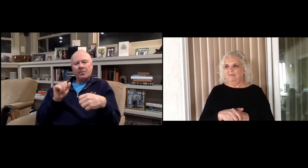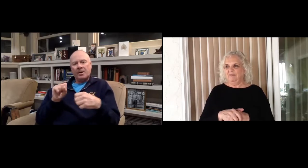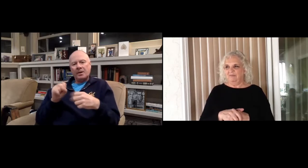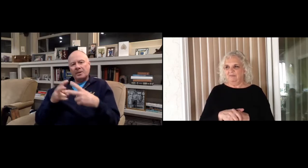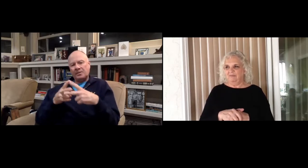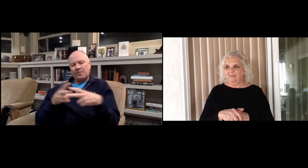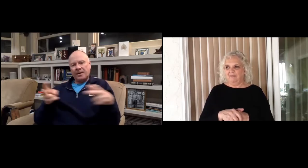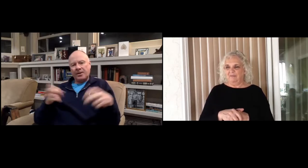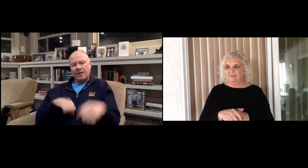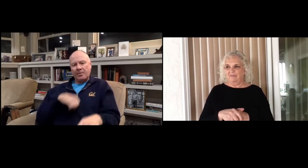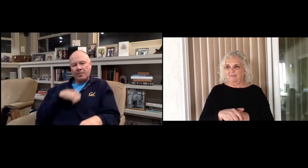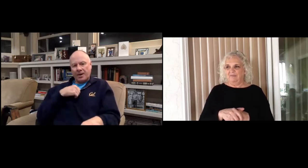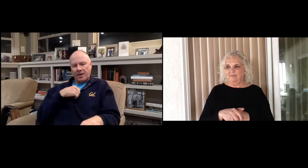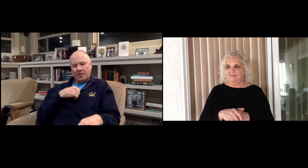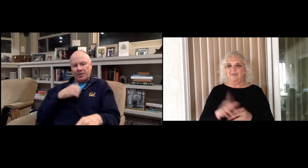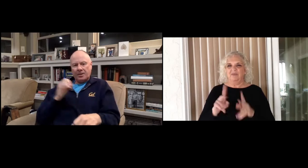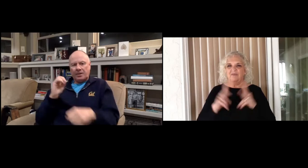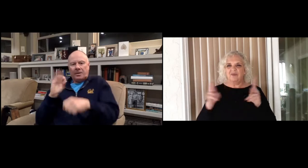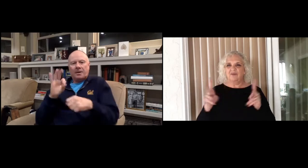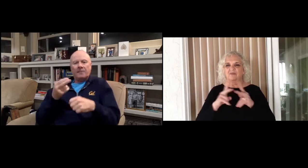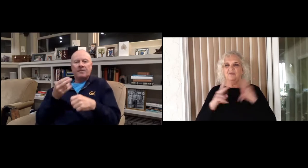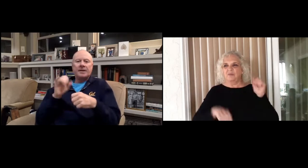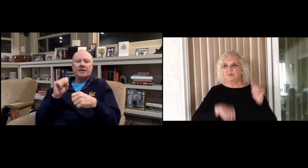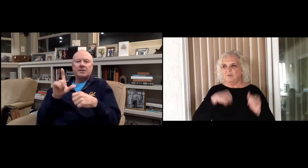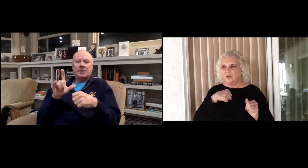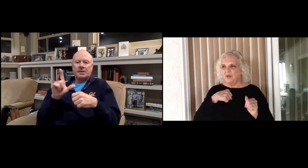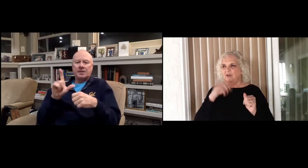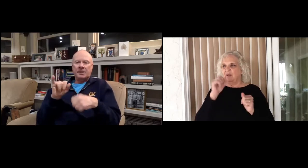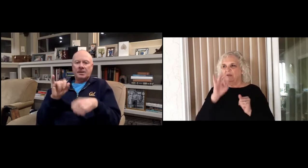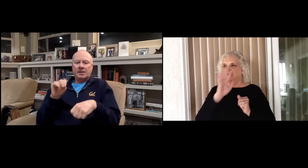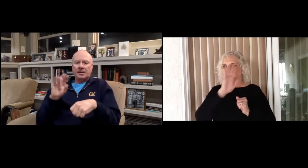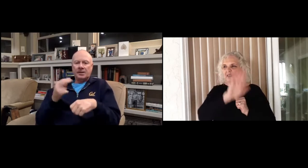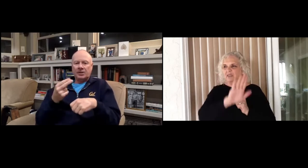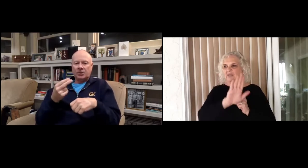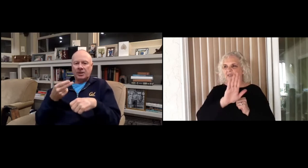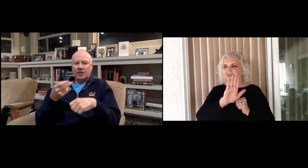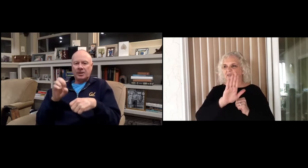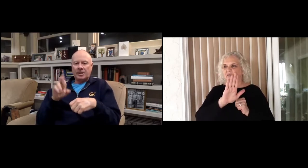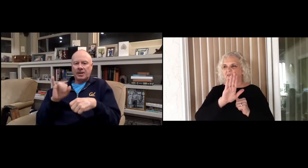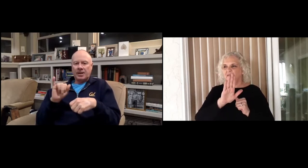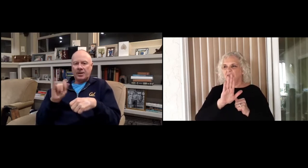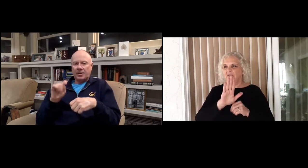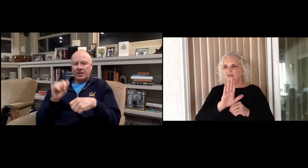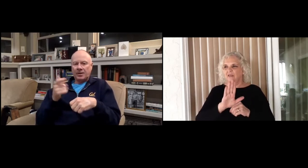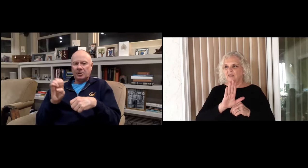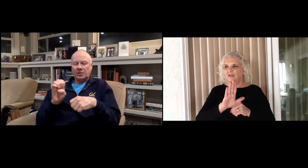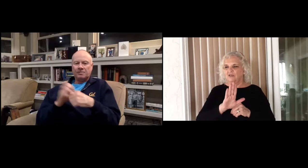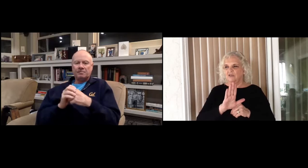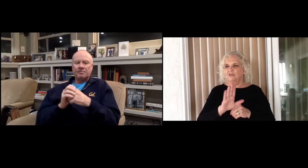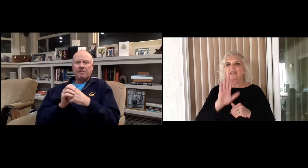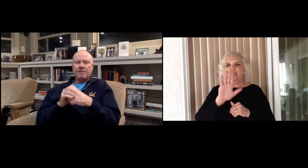He was very proud of his Lynch